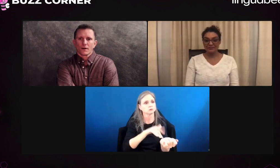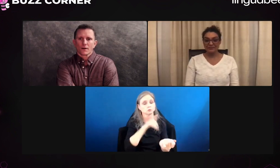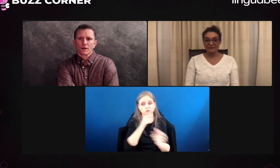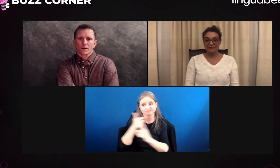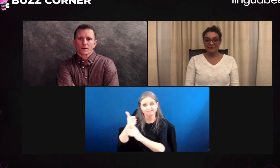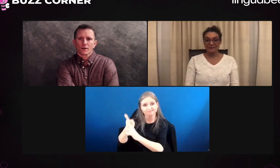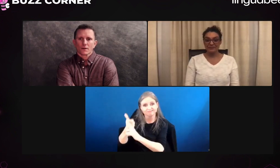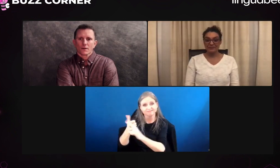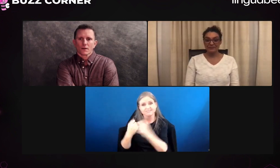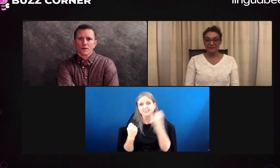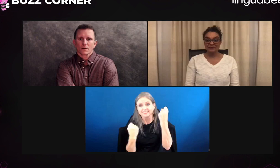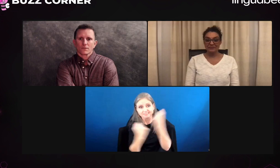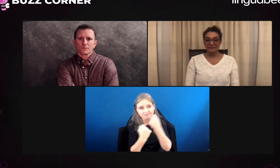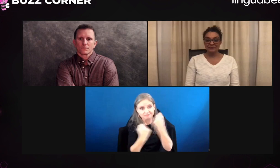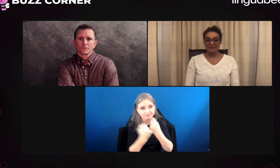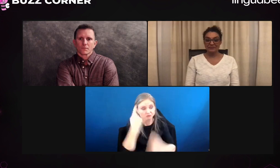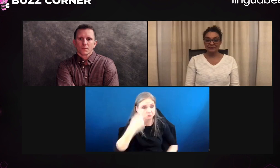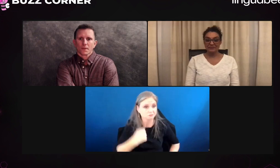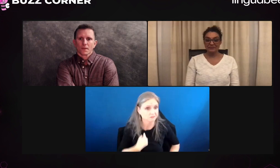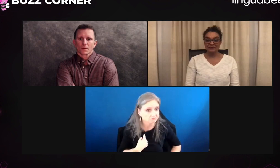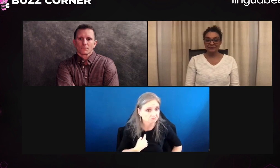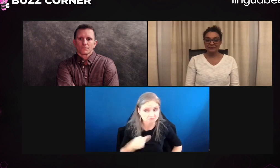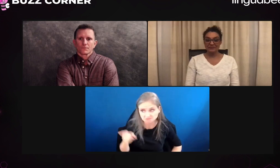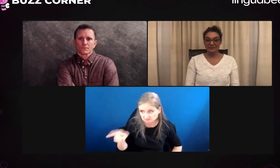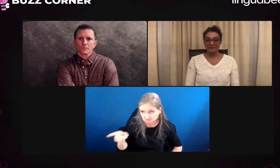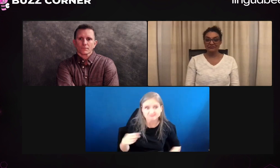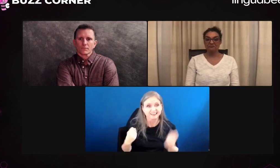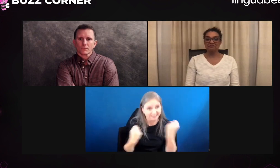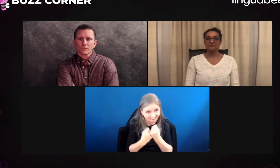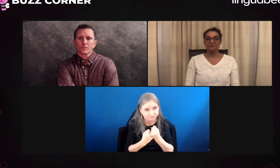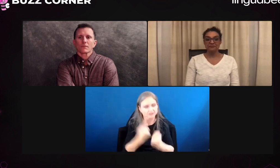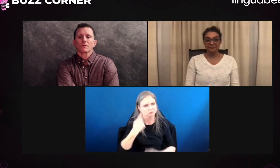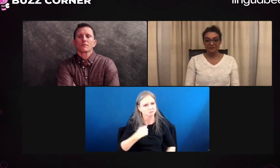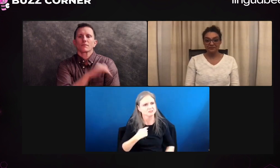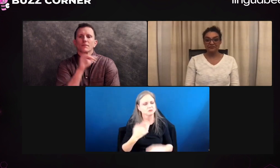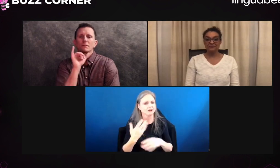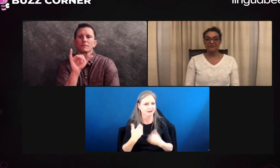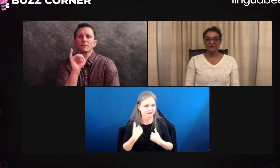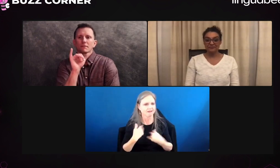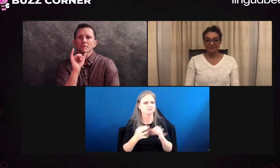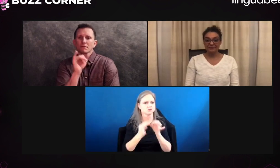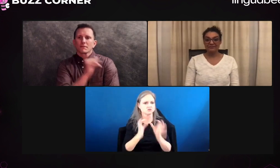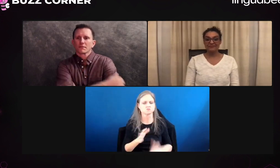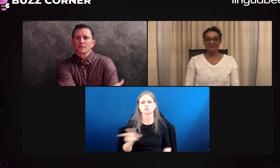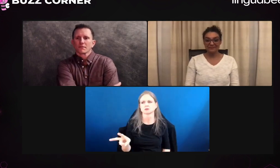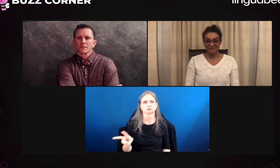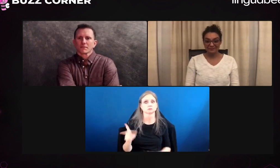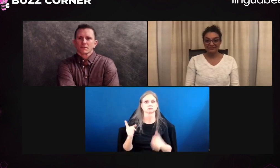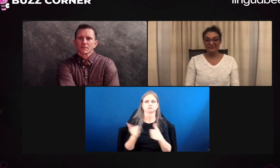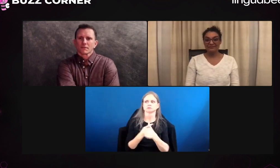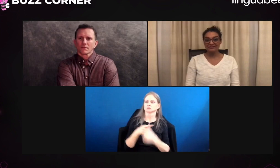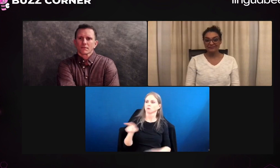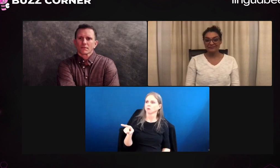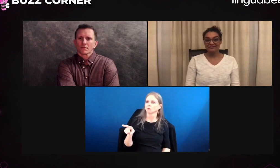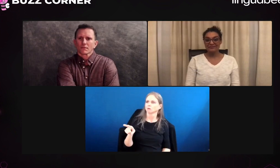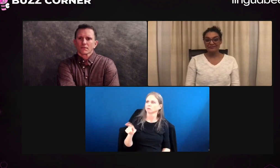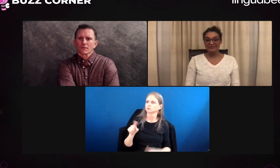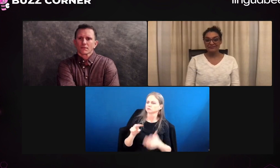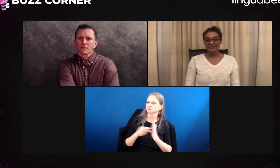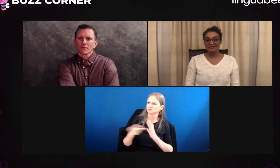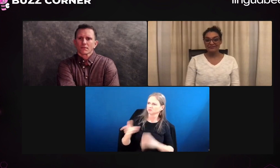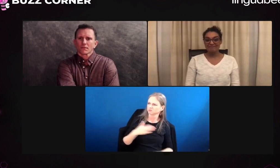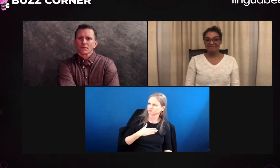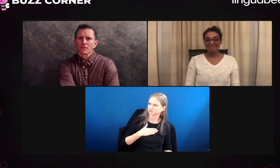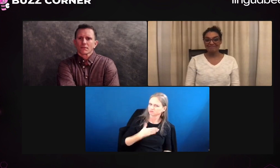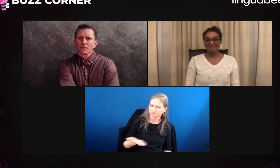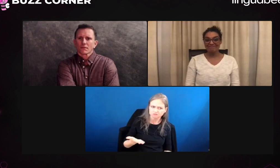I did recently find a doctor who themselves are a tremendous advocate for me and were